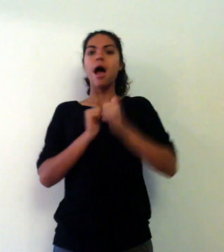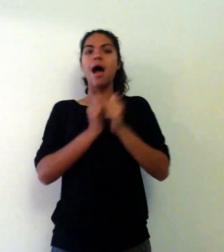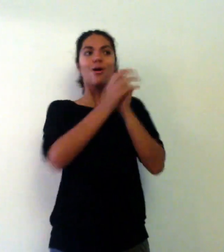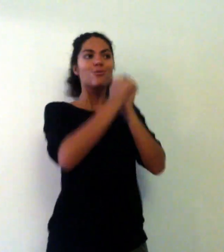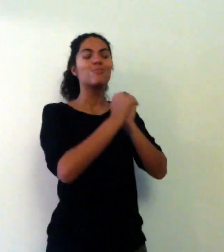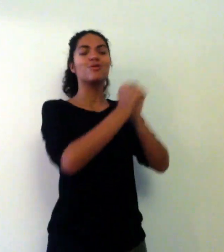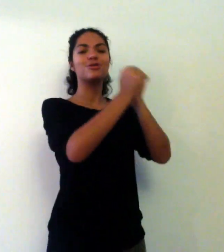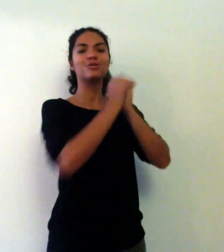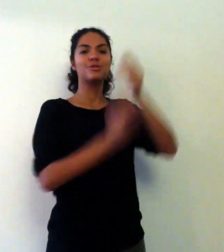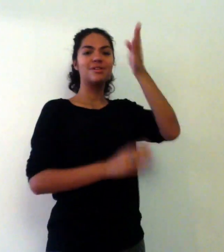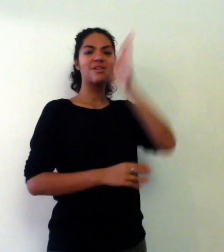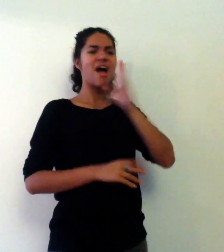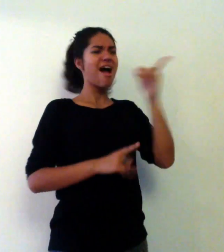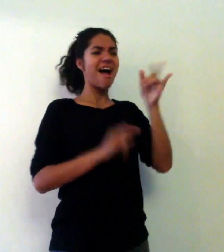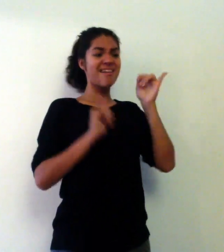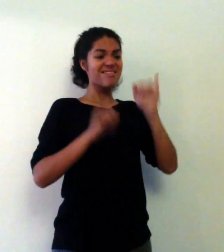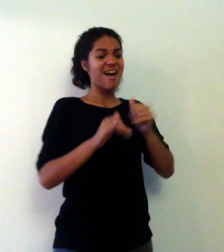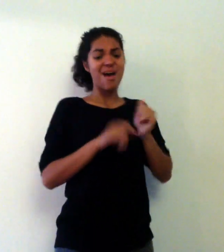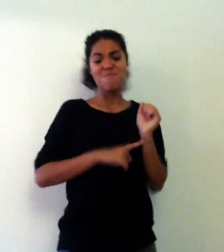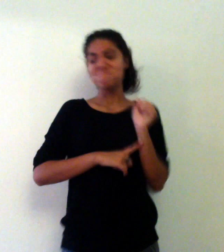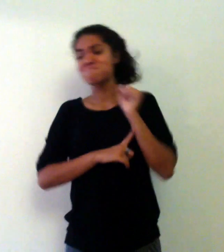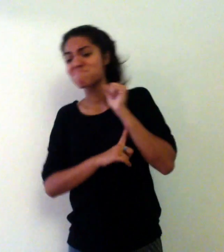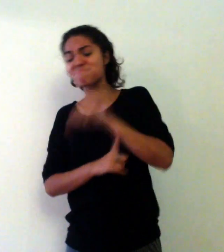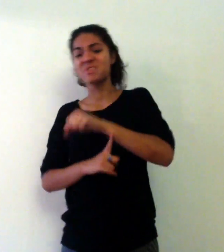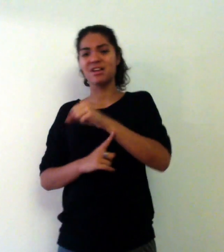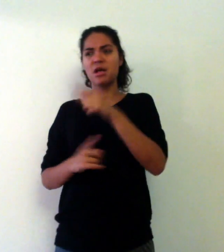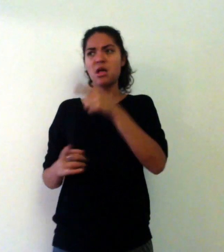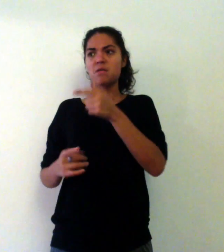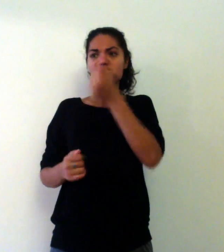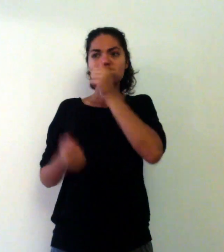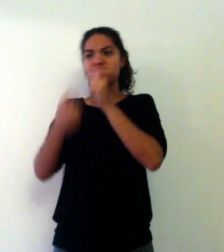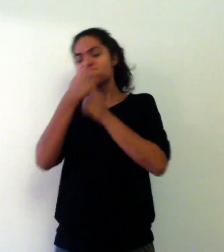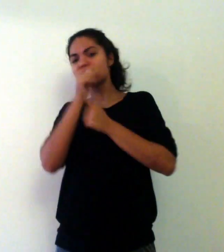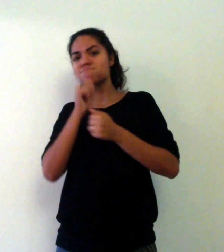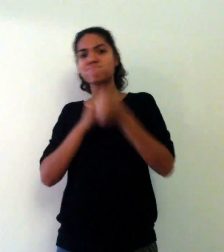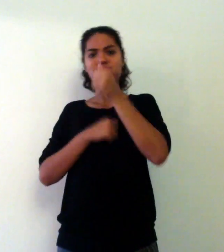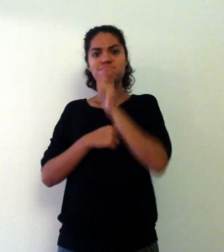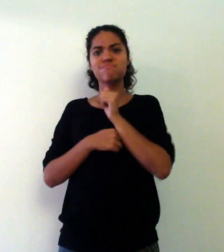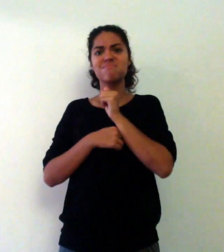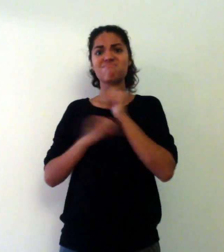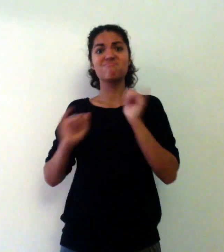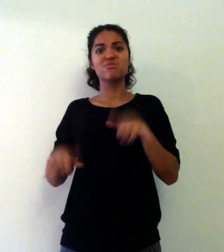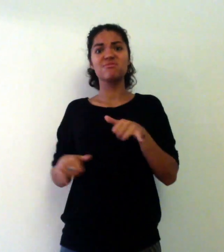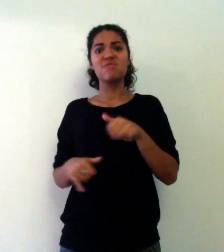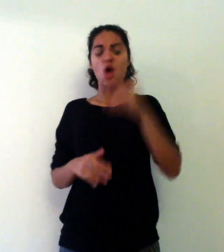than the darkness around you. They found out what it was to worship Him in the innermost being.